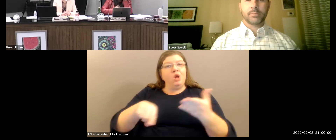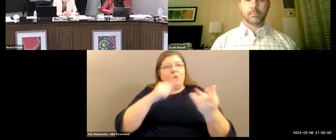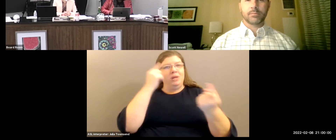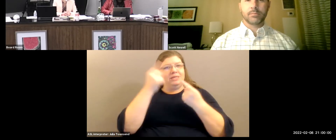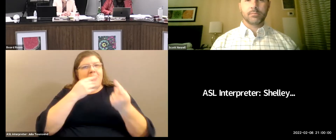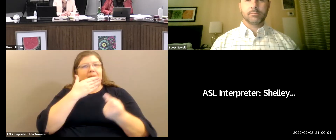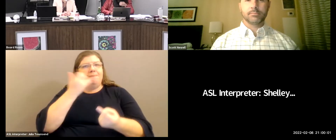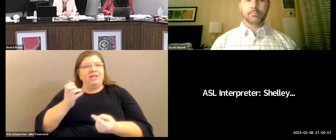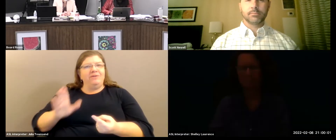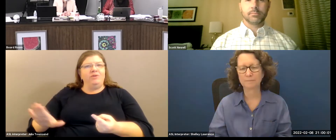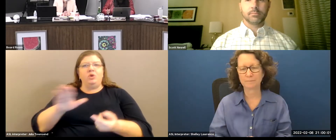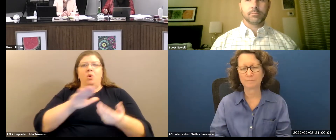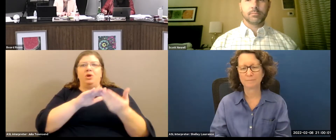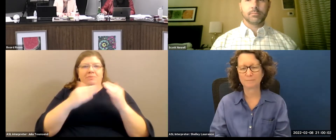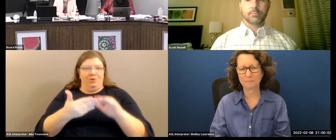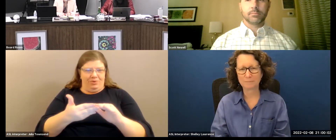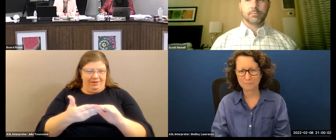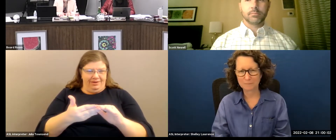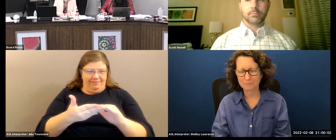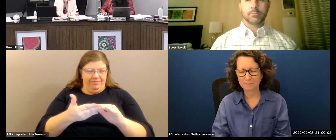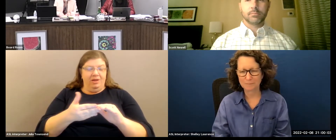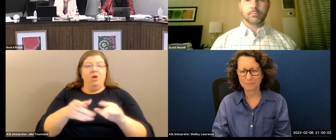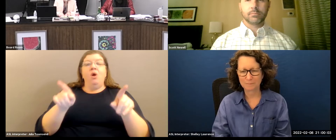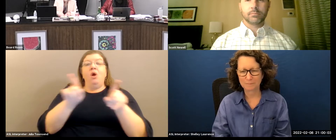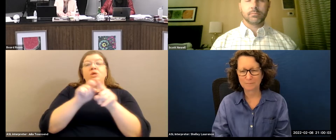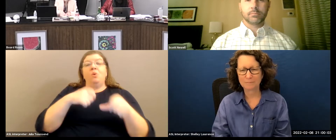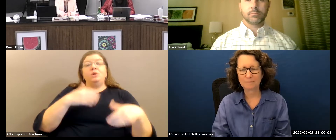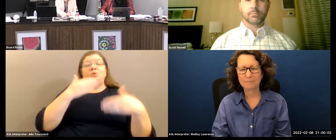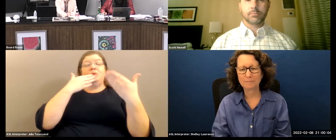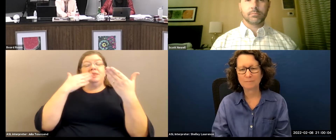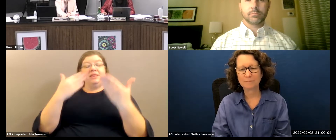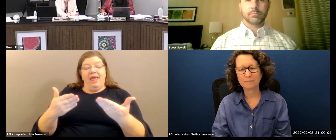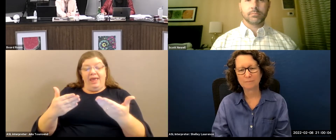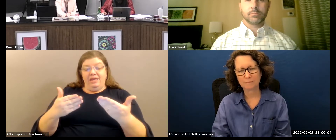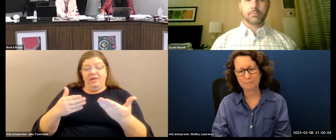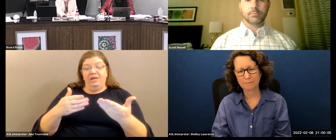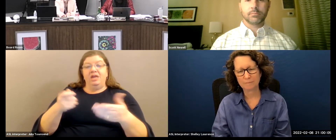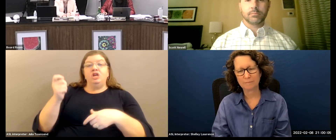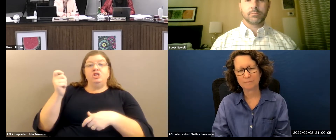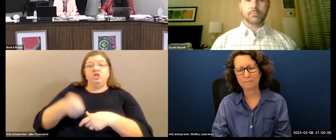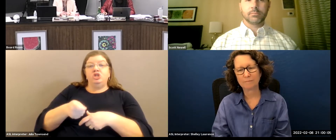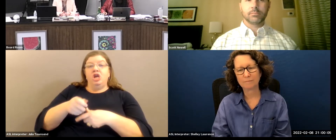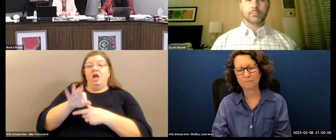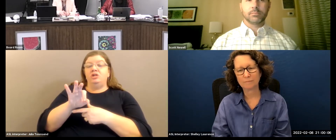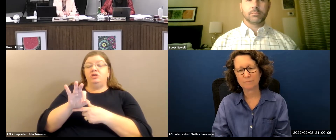for your community. I also want to thank Judge Franco